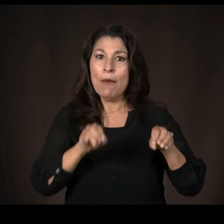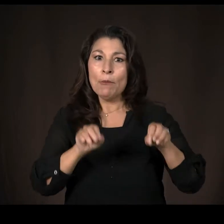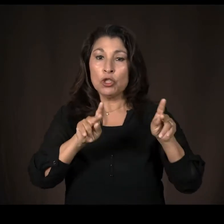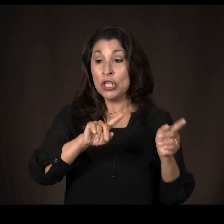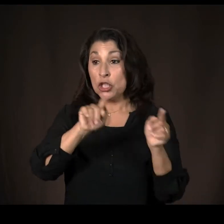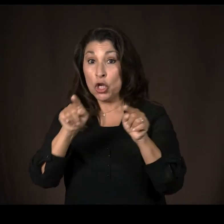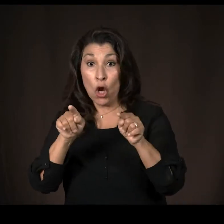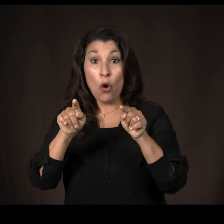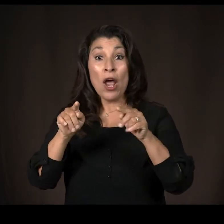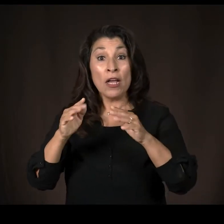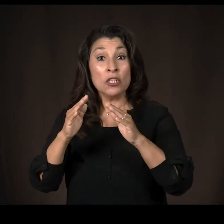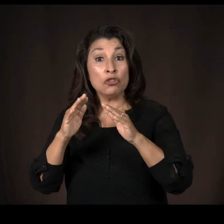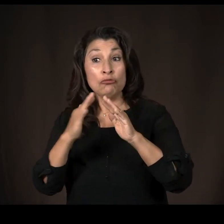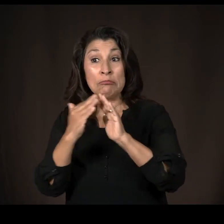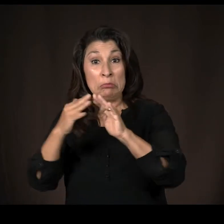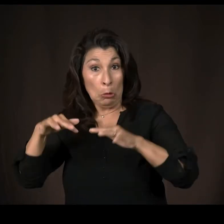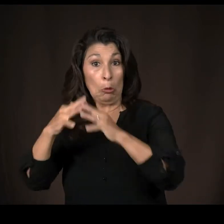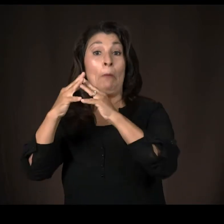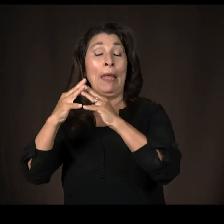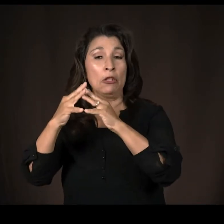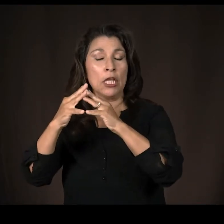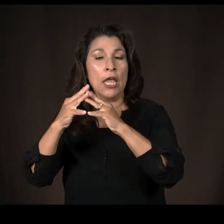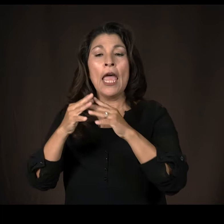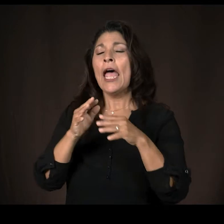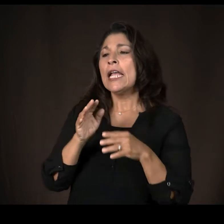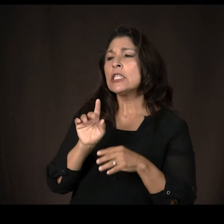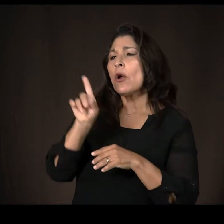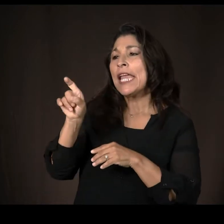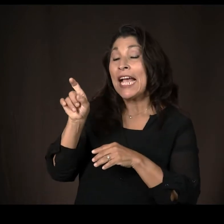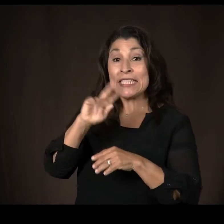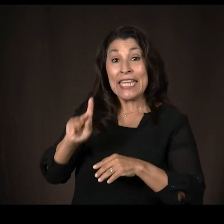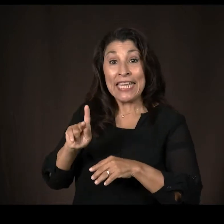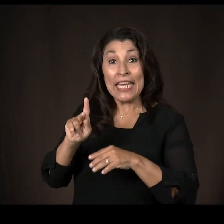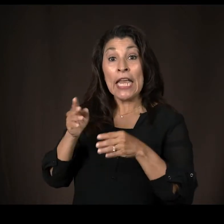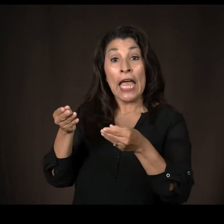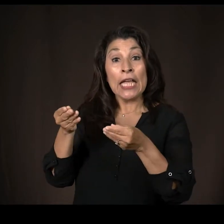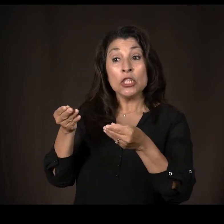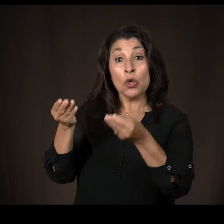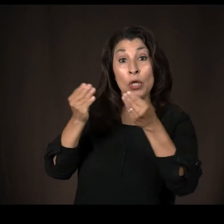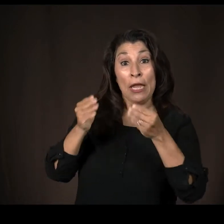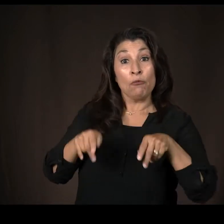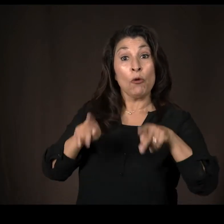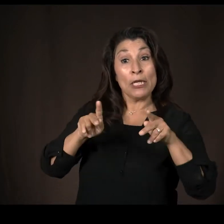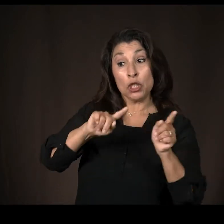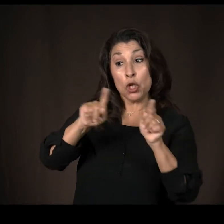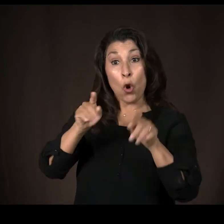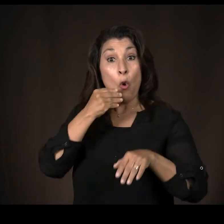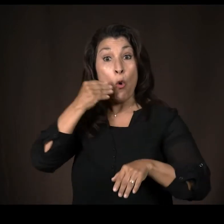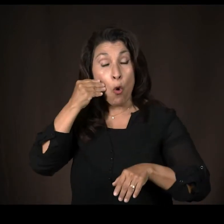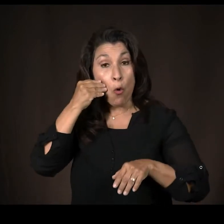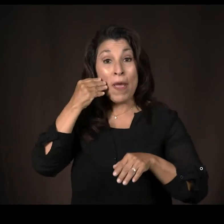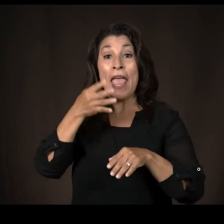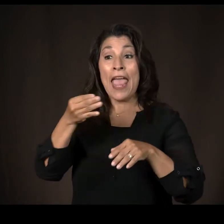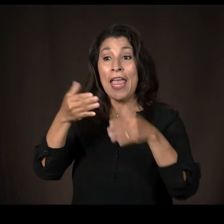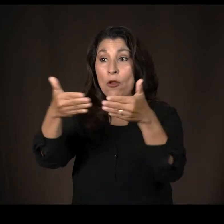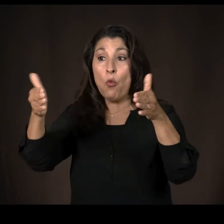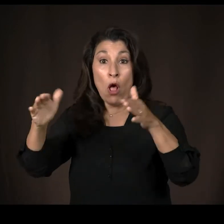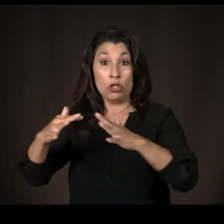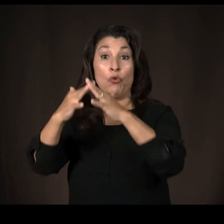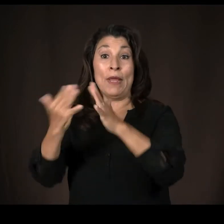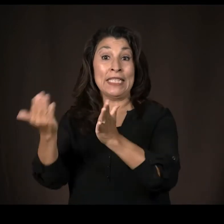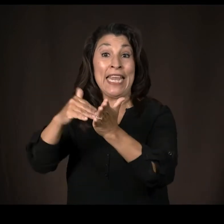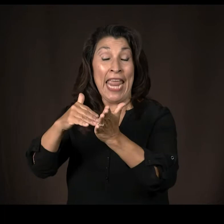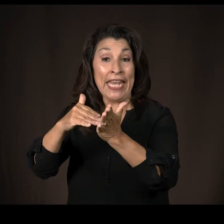and he plans. We've looked at that in the last messages. And then he asks the king to give him permission to return home and rebuild the wall around Jerusalem. The king